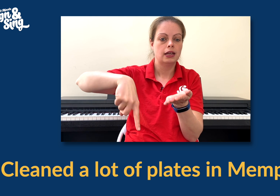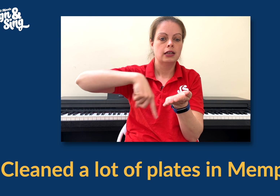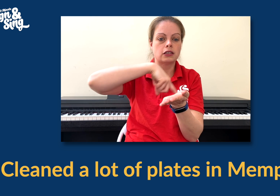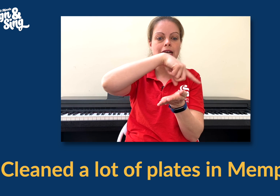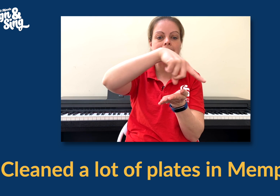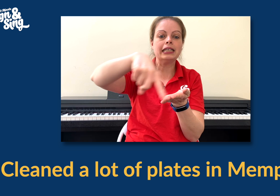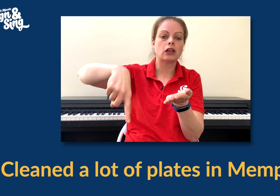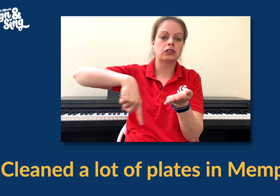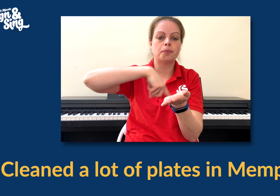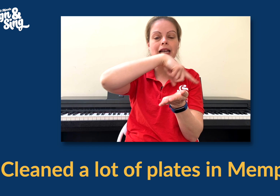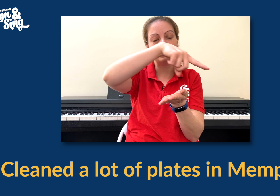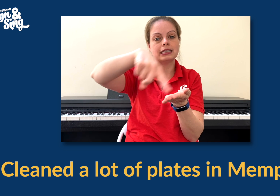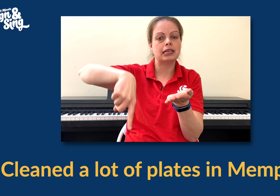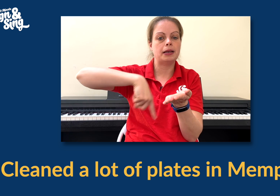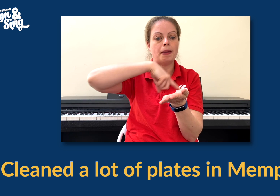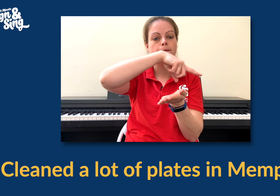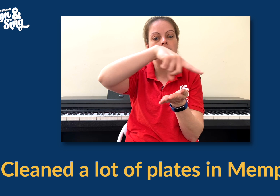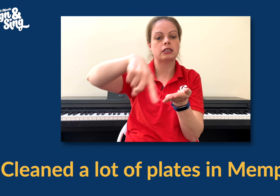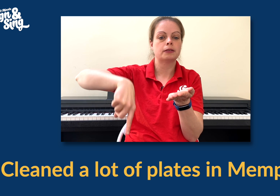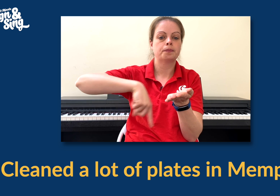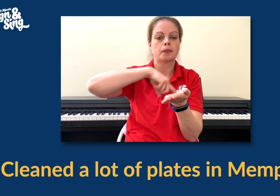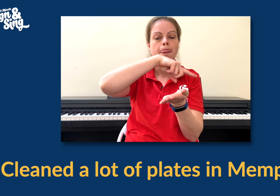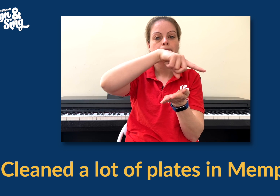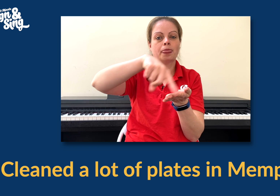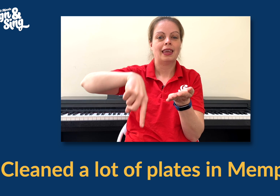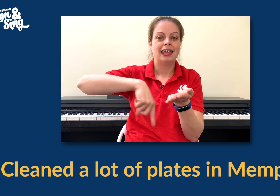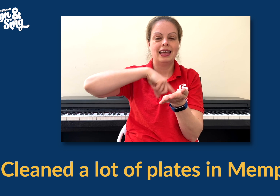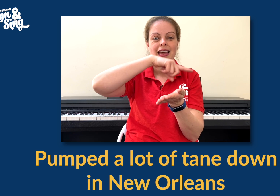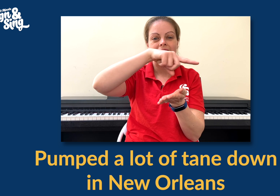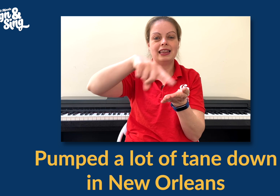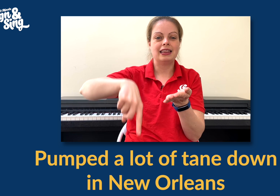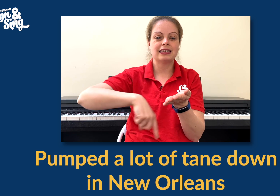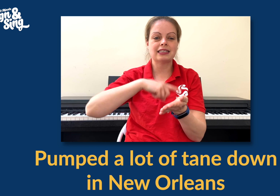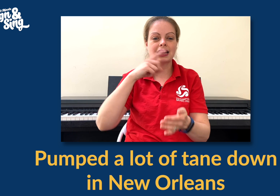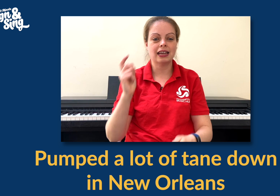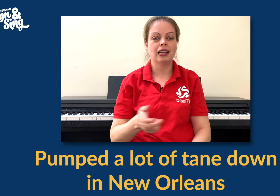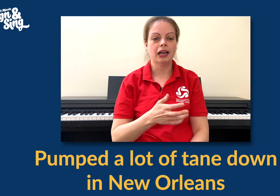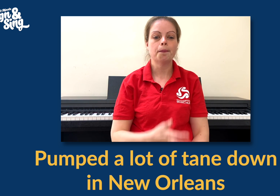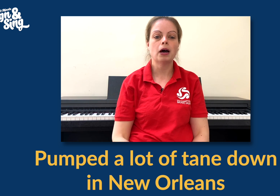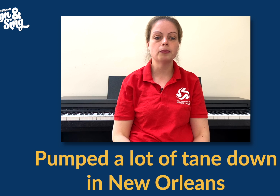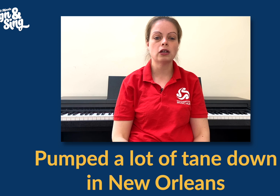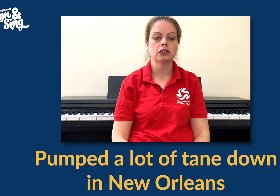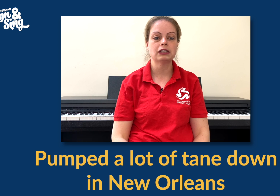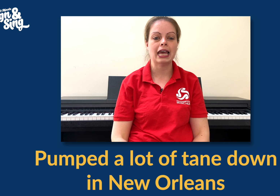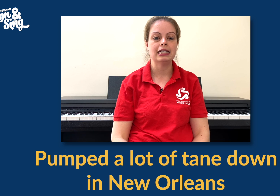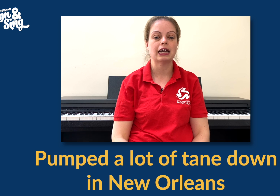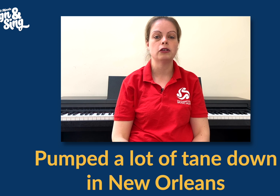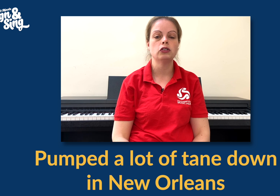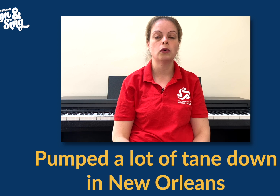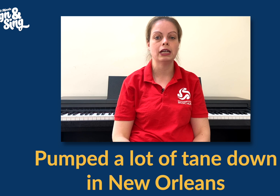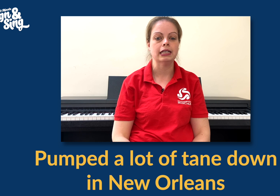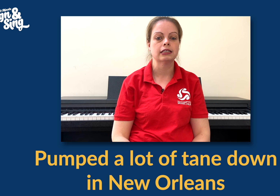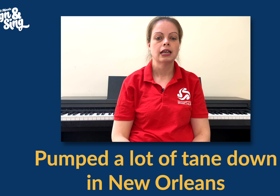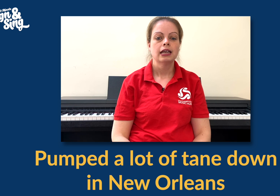okay? So cleaned a lot of plates in Memphis. And then the second line, pumped a lot of tane down